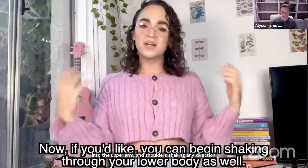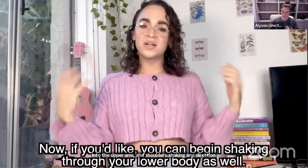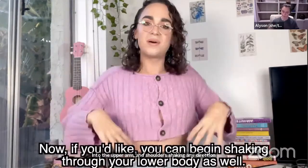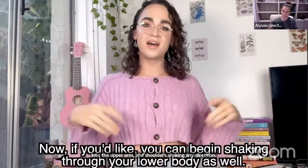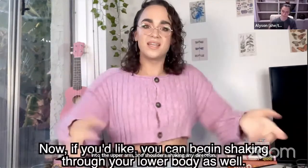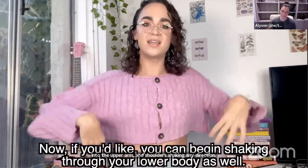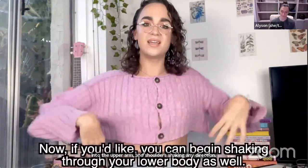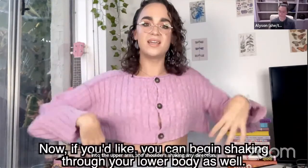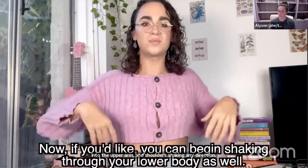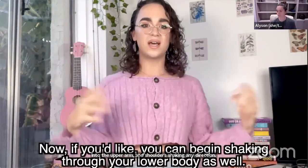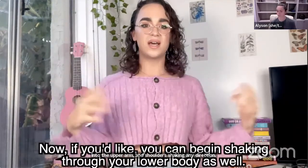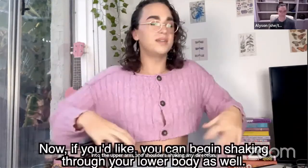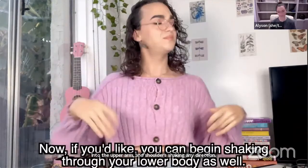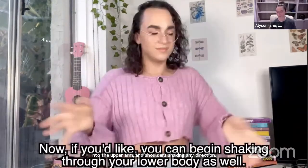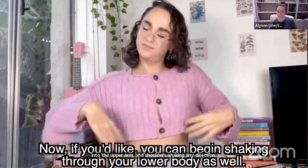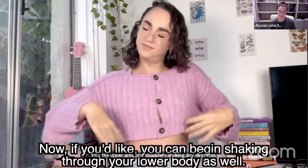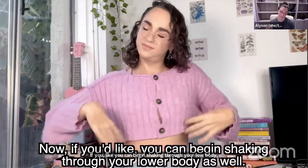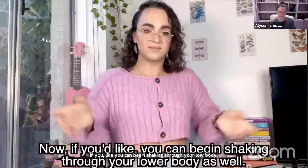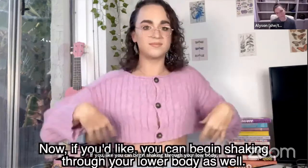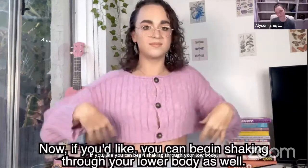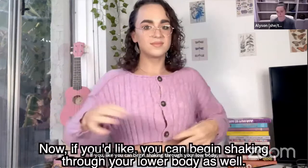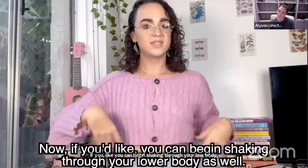lower body as well.